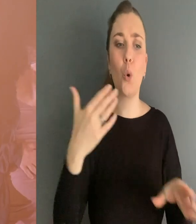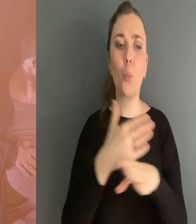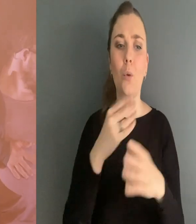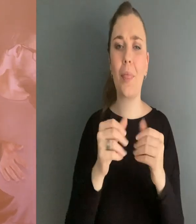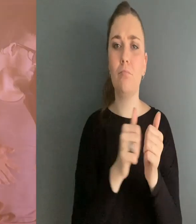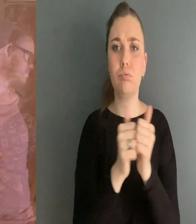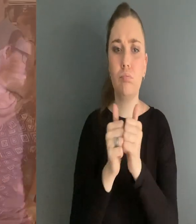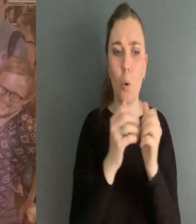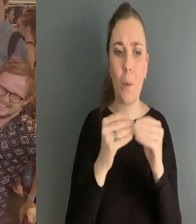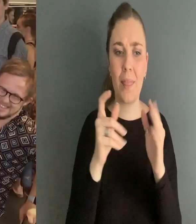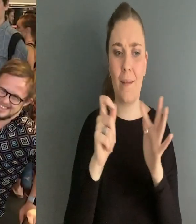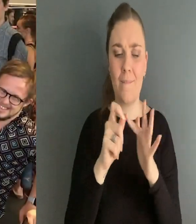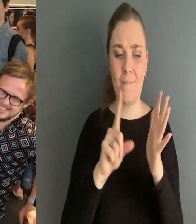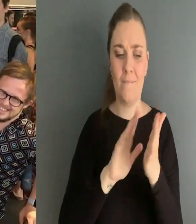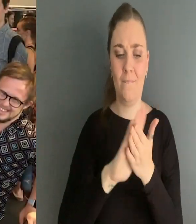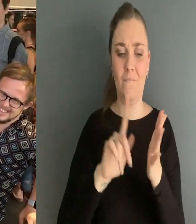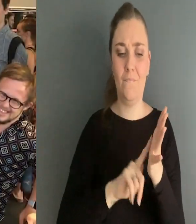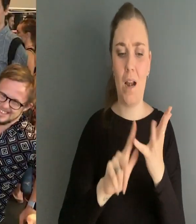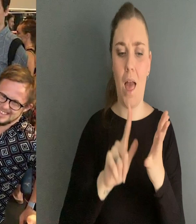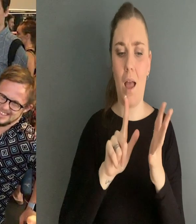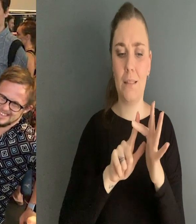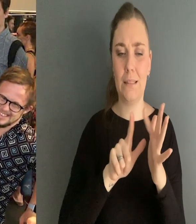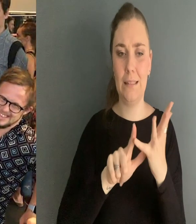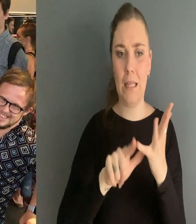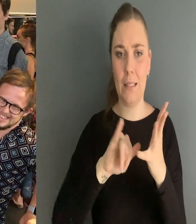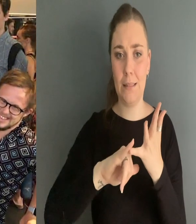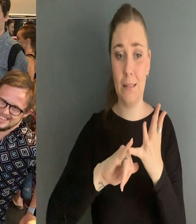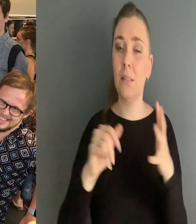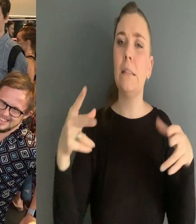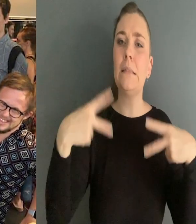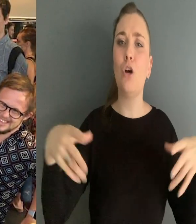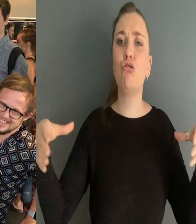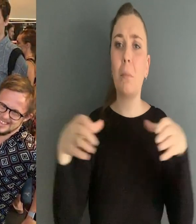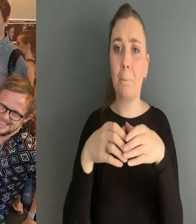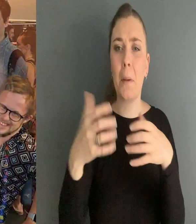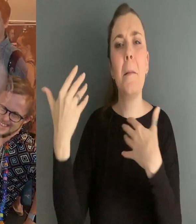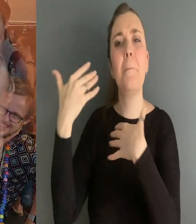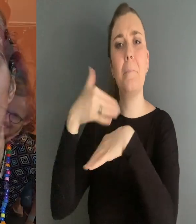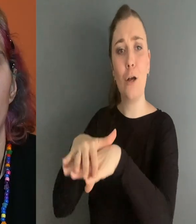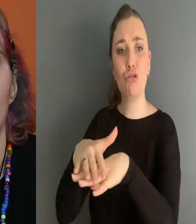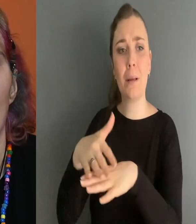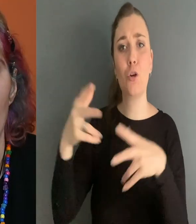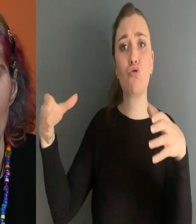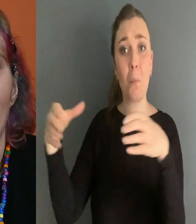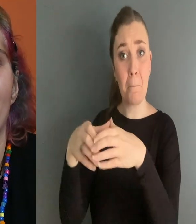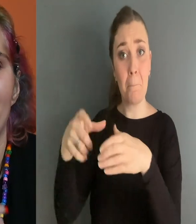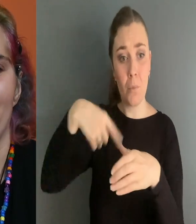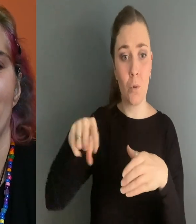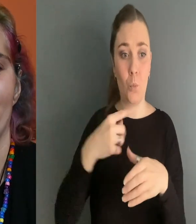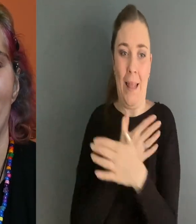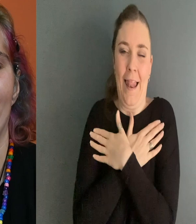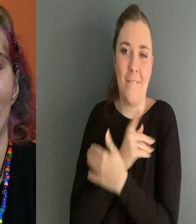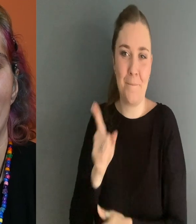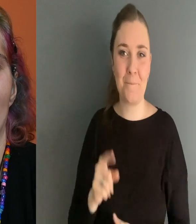collaboration with Fluxus which is a dance group. It's a mainstream group that we love.